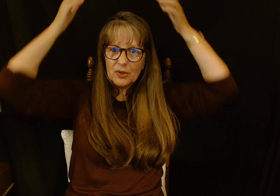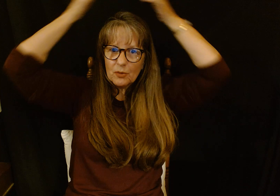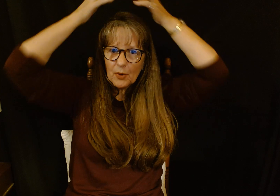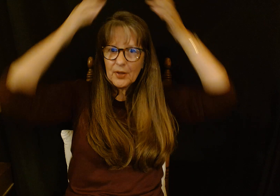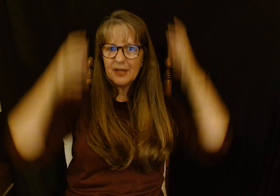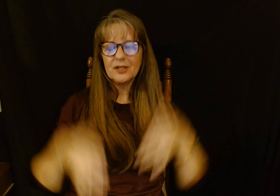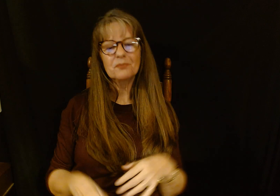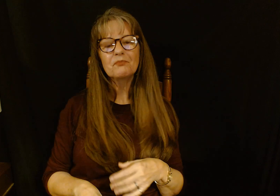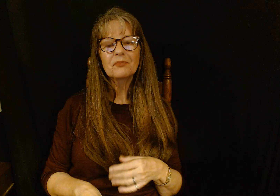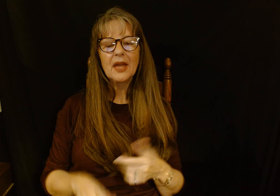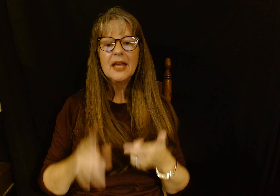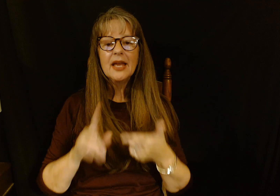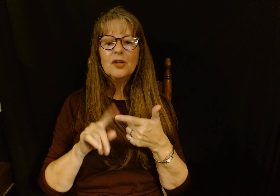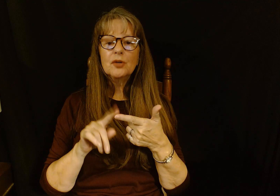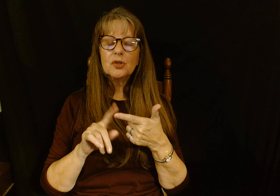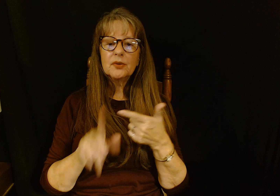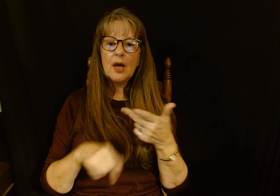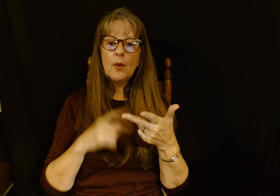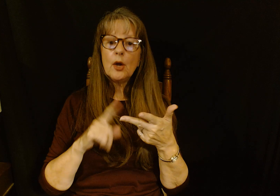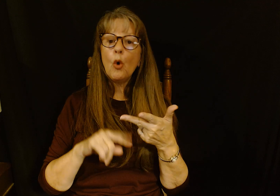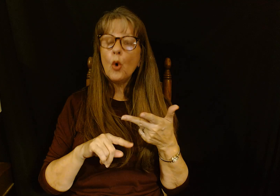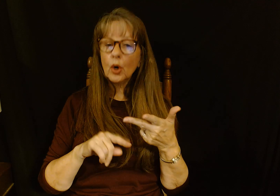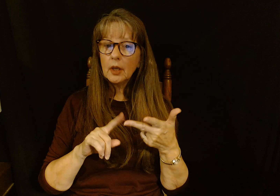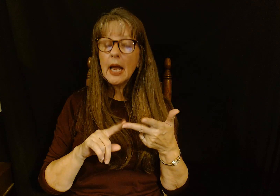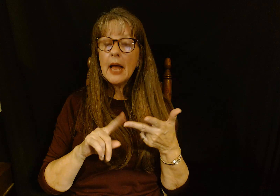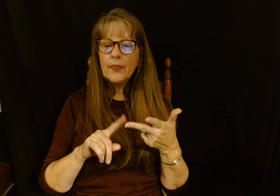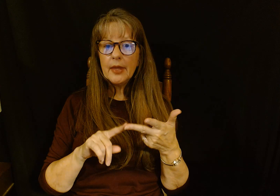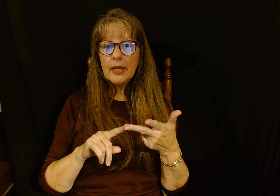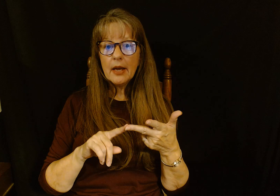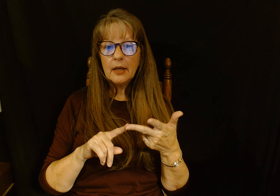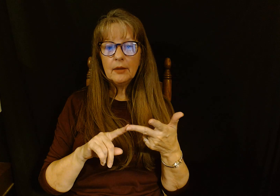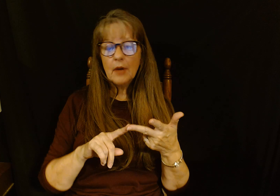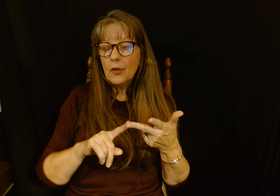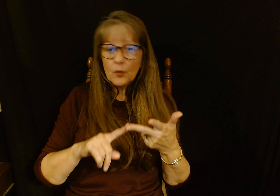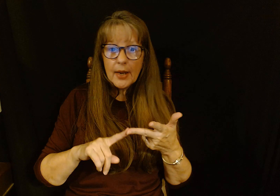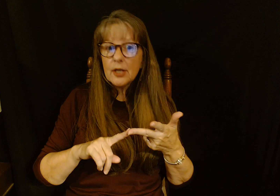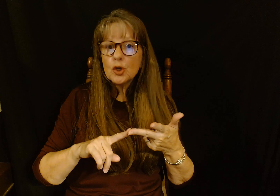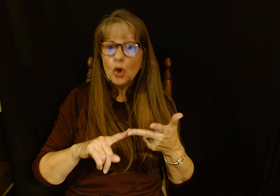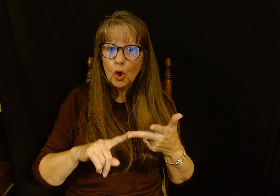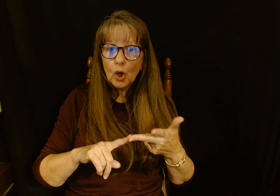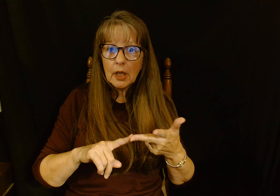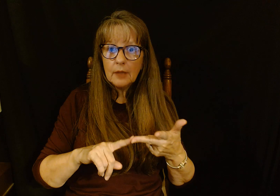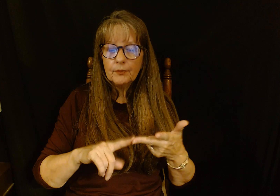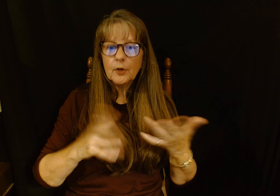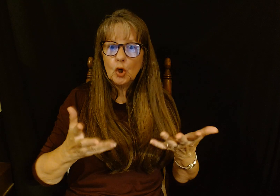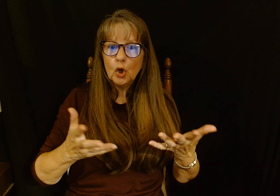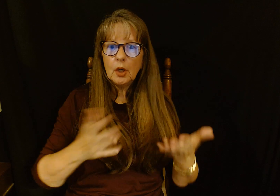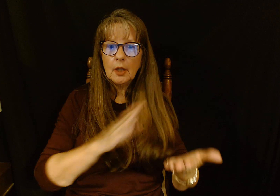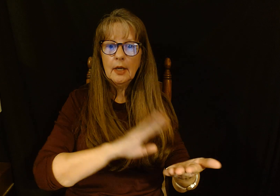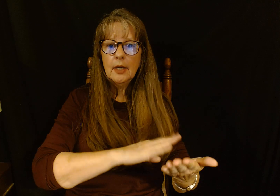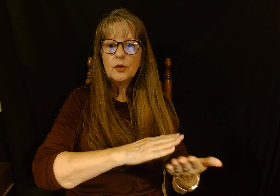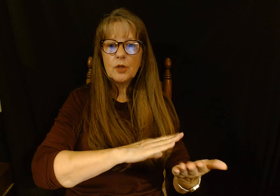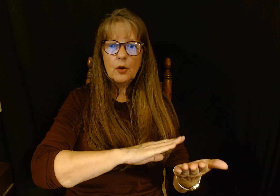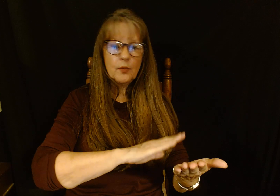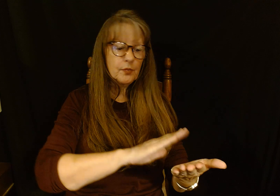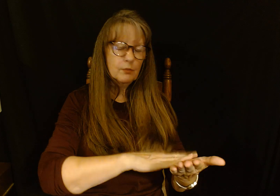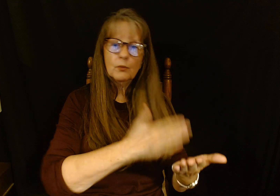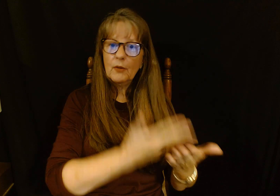both hands. You can do it that way, or the other way is cook, the cook. So we've already